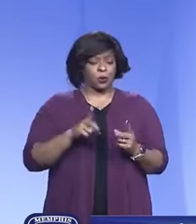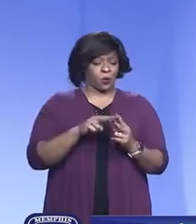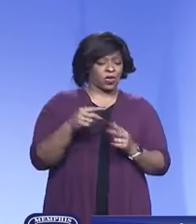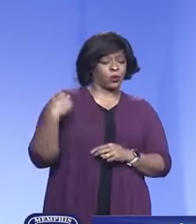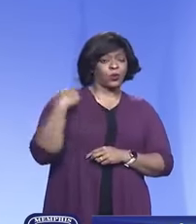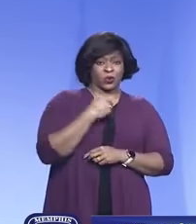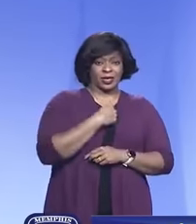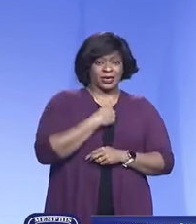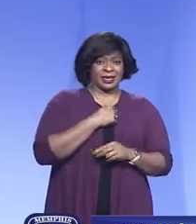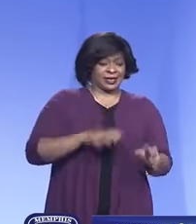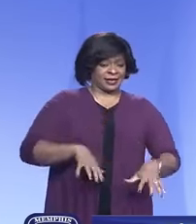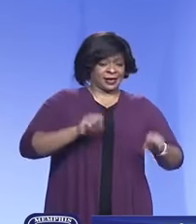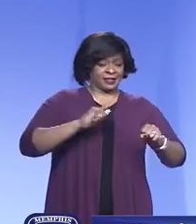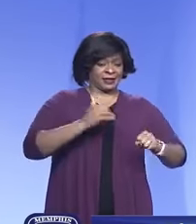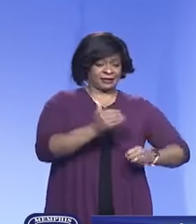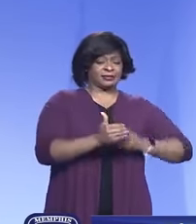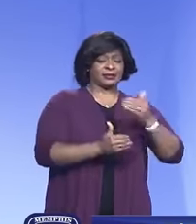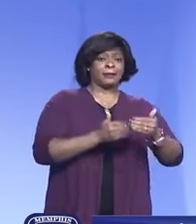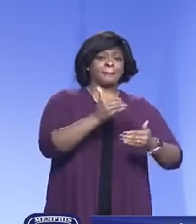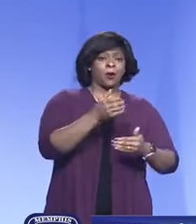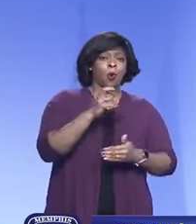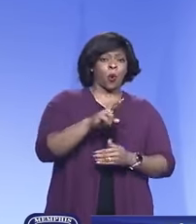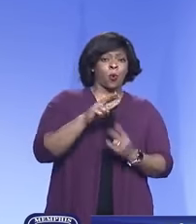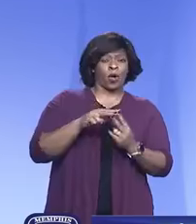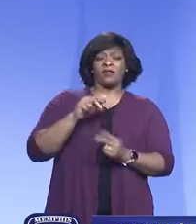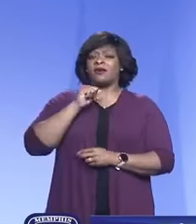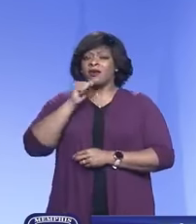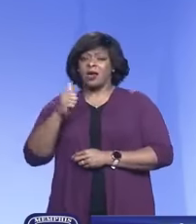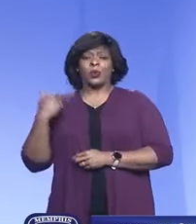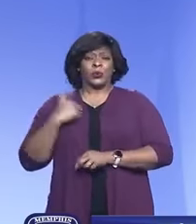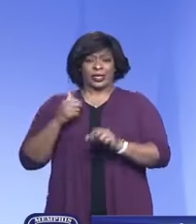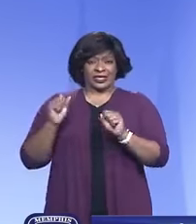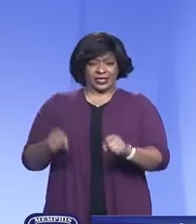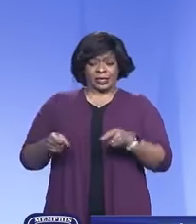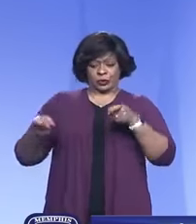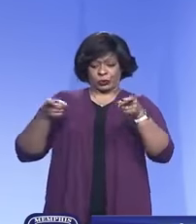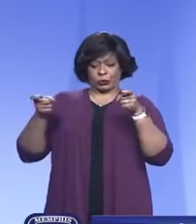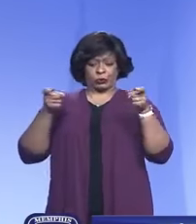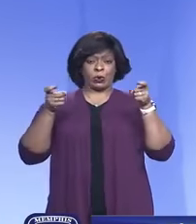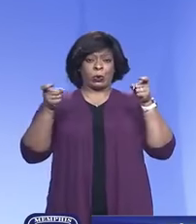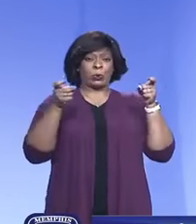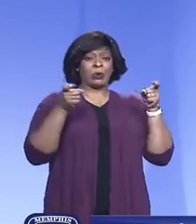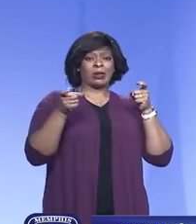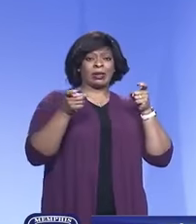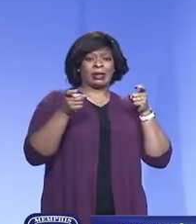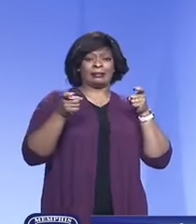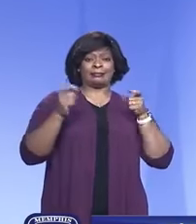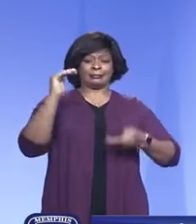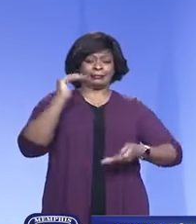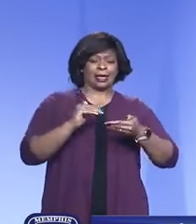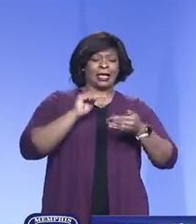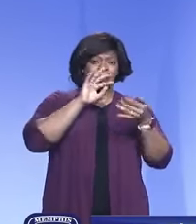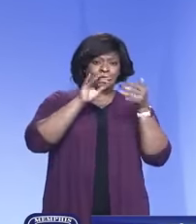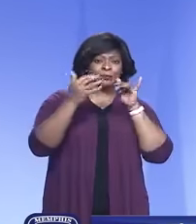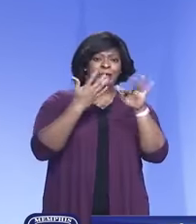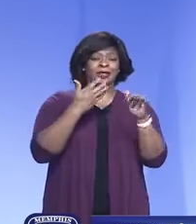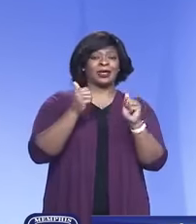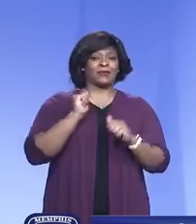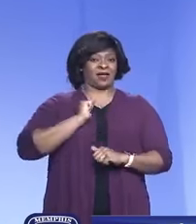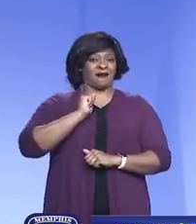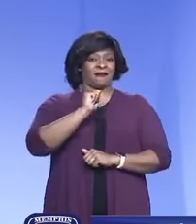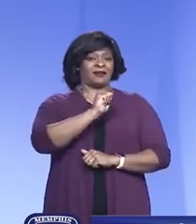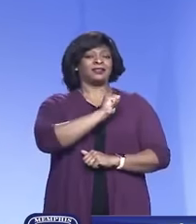have to take that step or whether or not we can control things with our